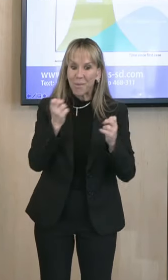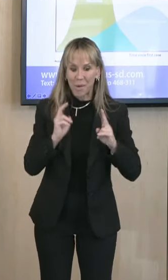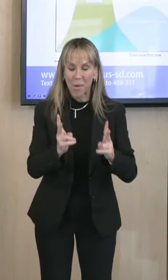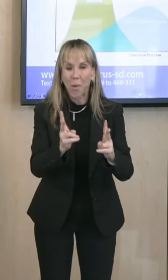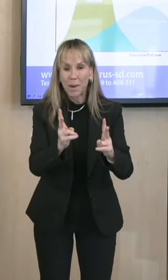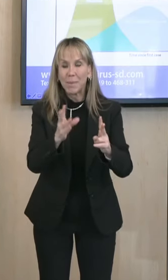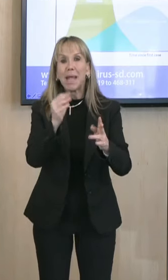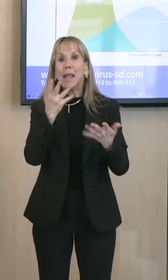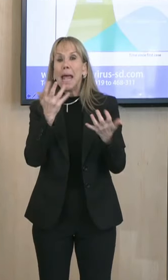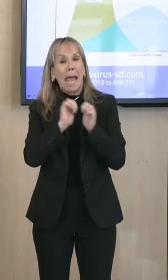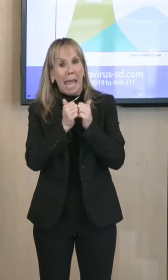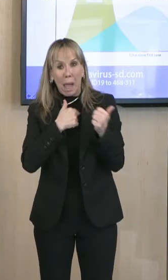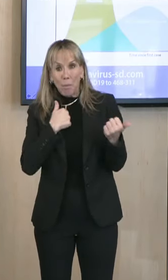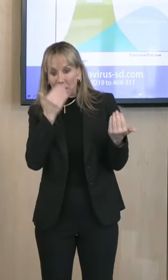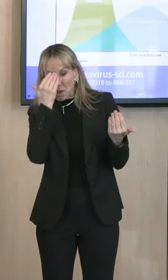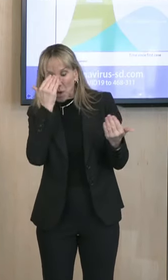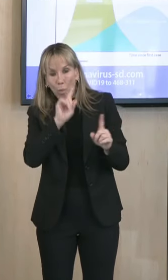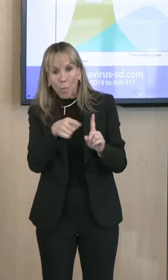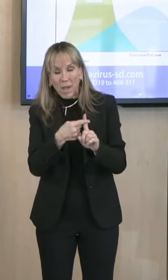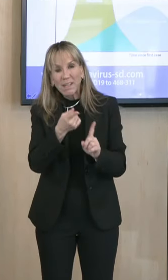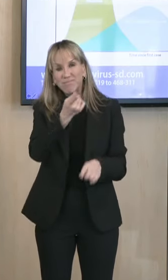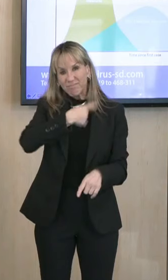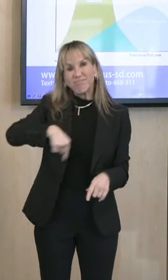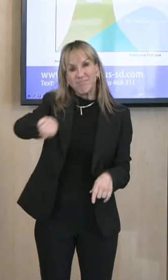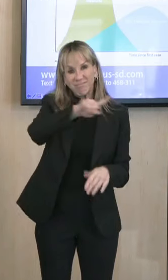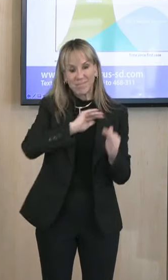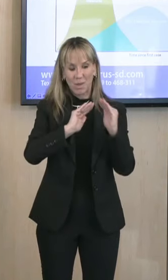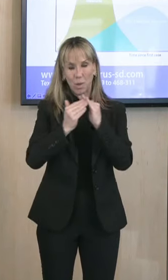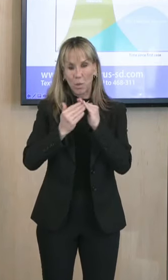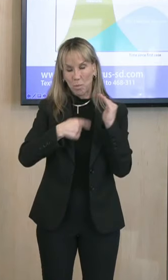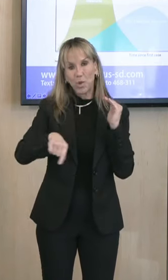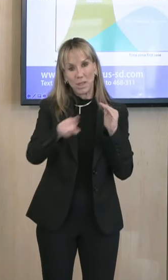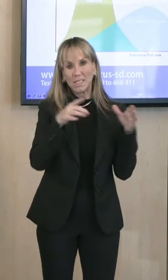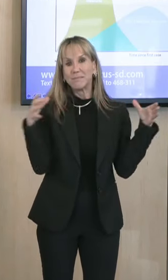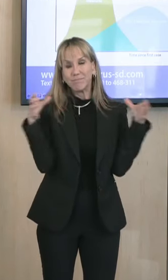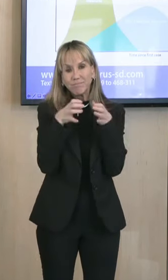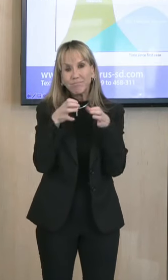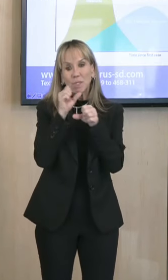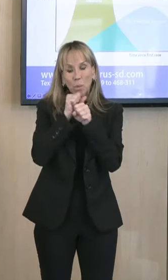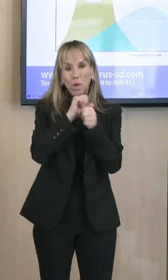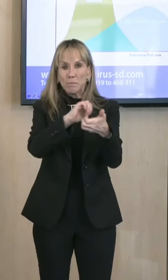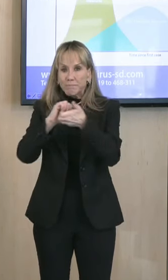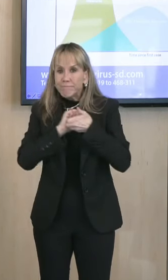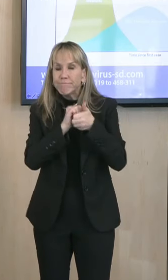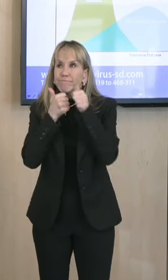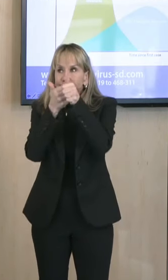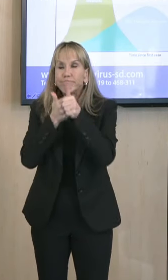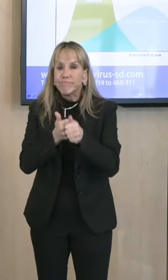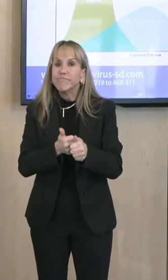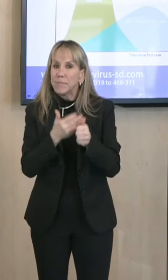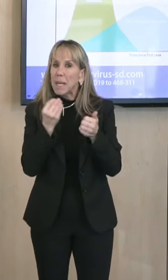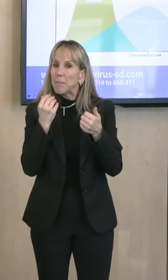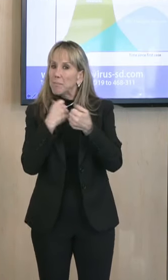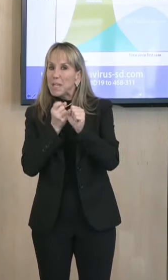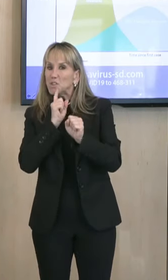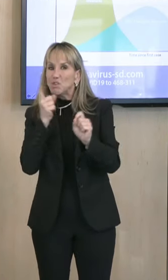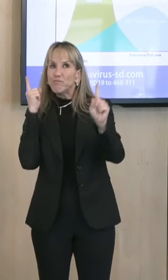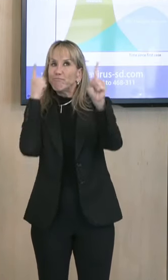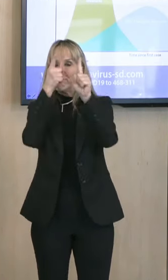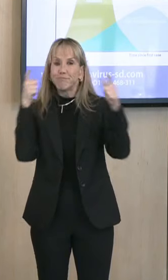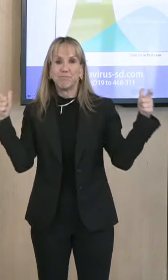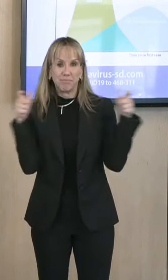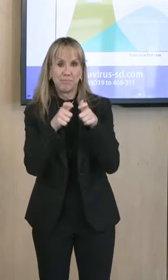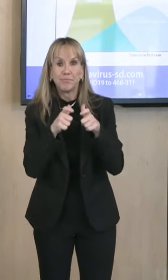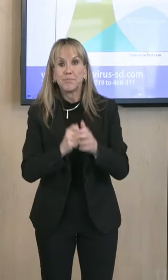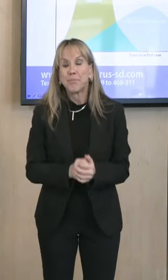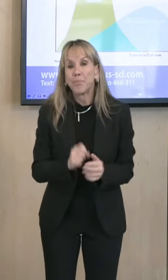will be determined by all of us as a community of one working together towards that goal.